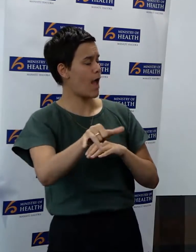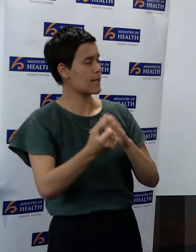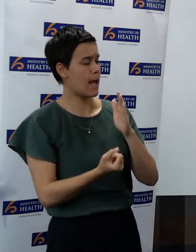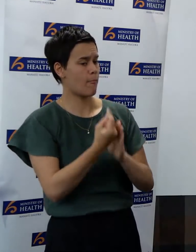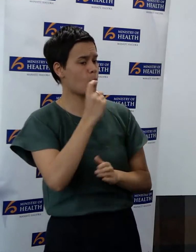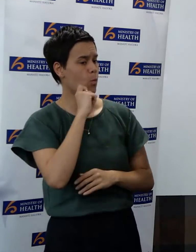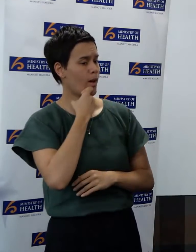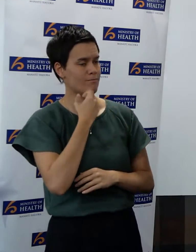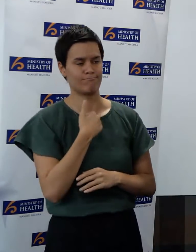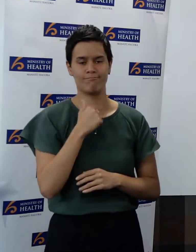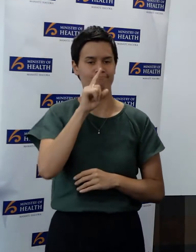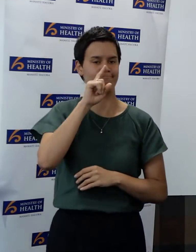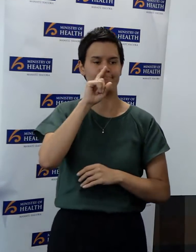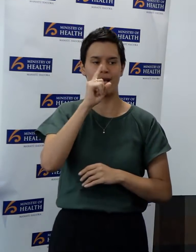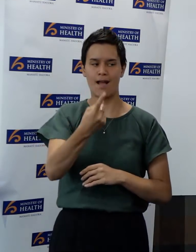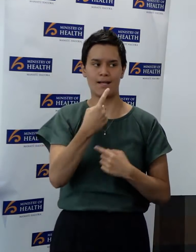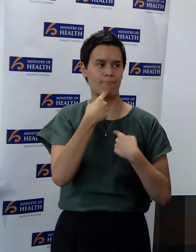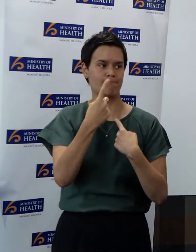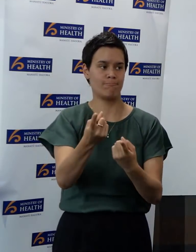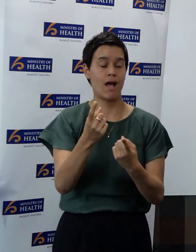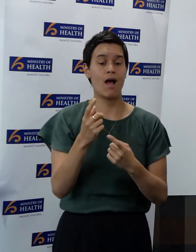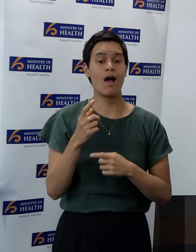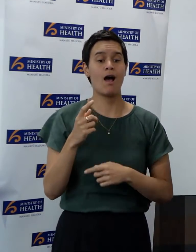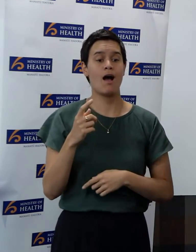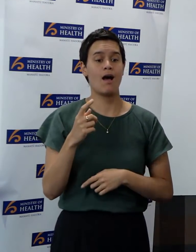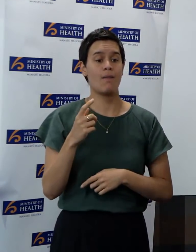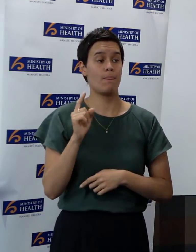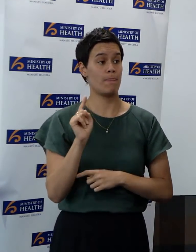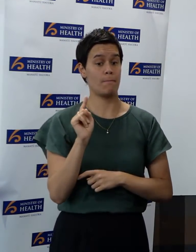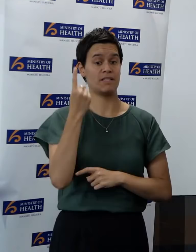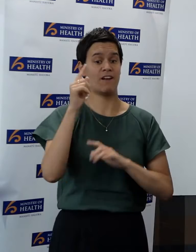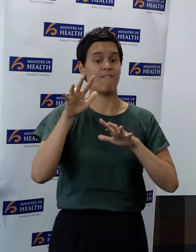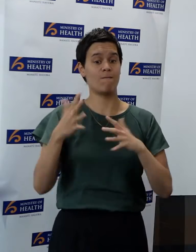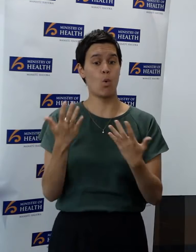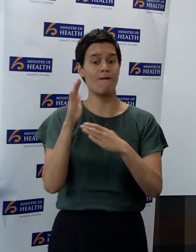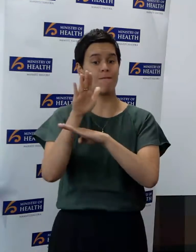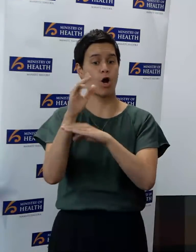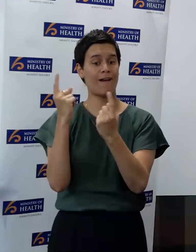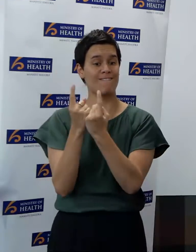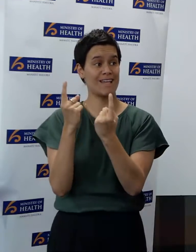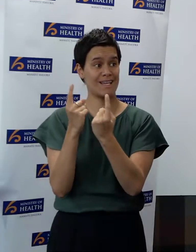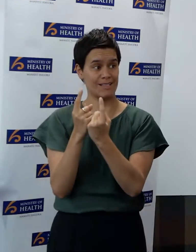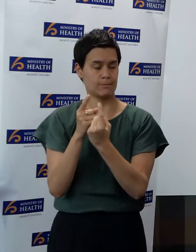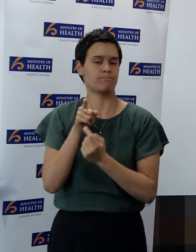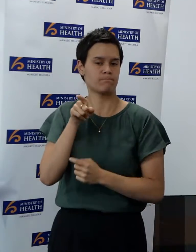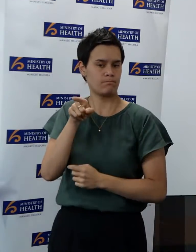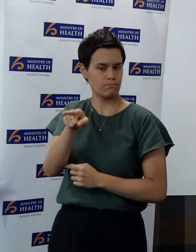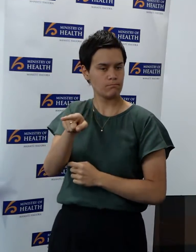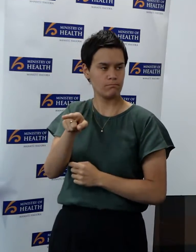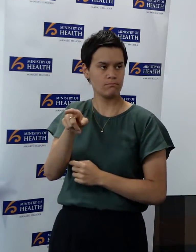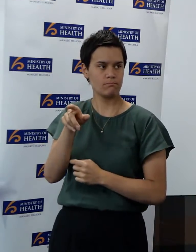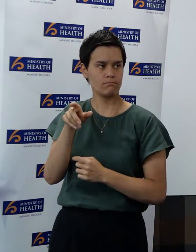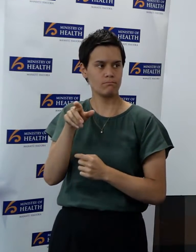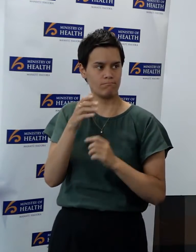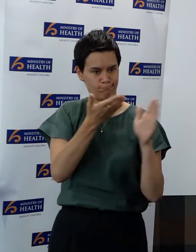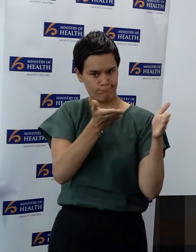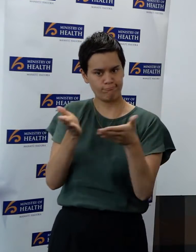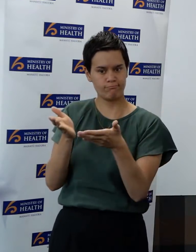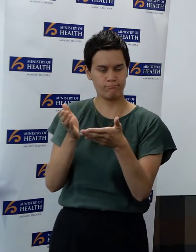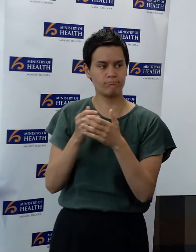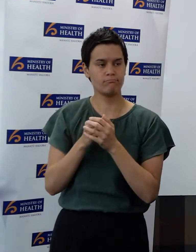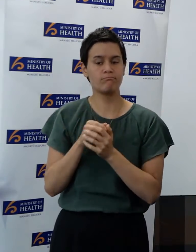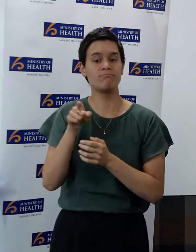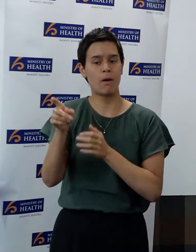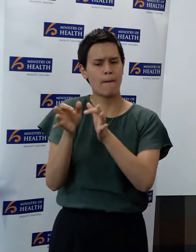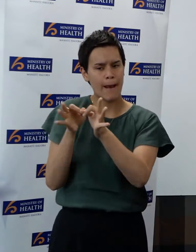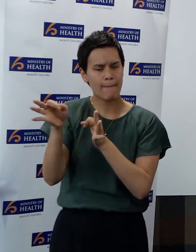of Foreign Affairs comments this morning, and he was saying that the planning was well advanced. But clearly, we will need to.